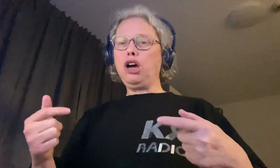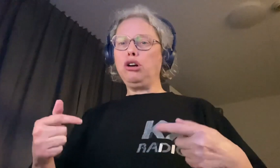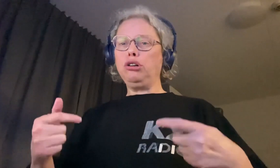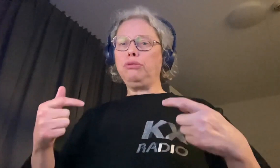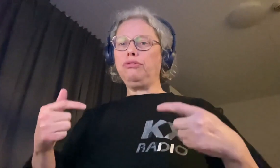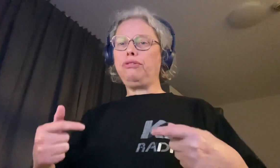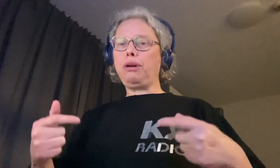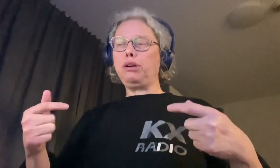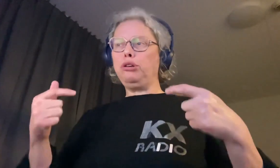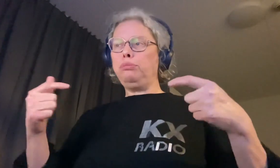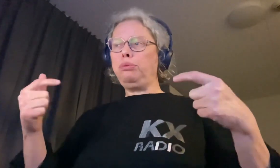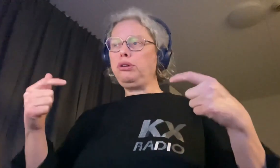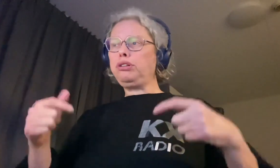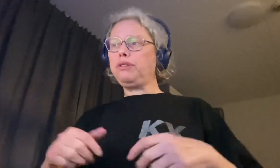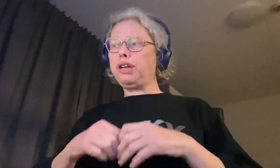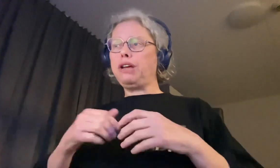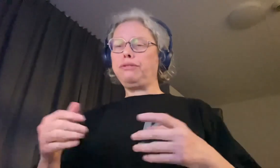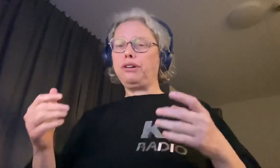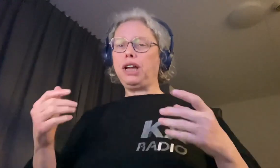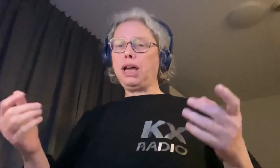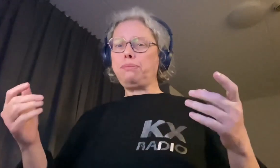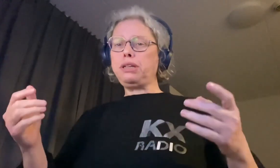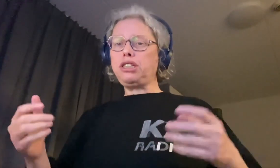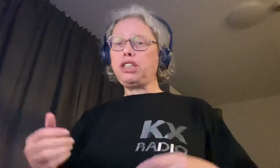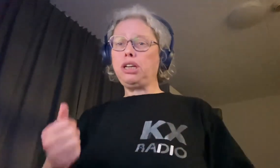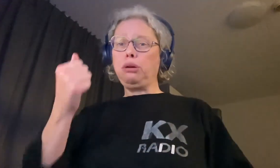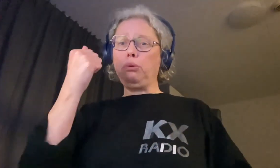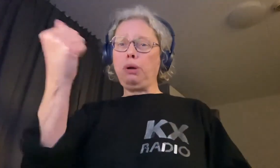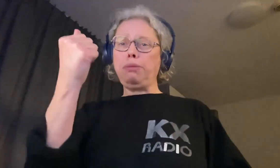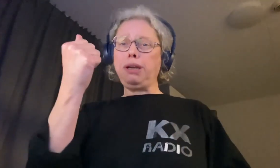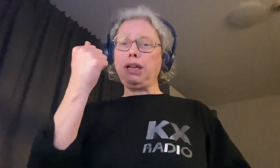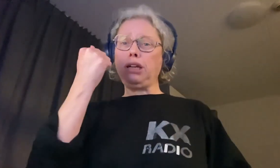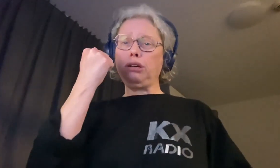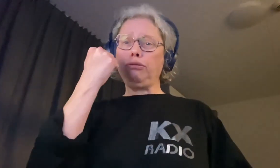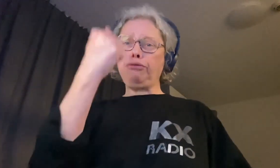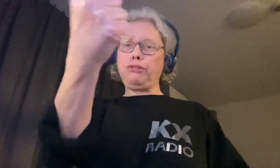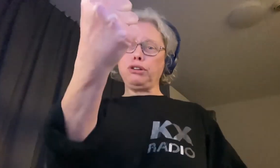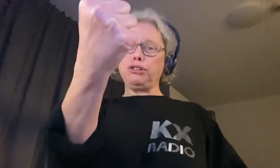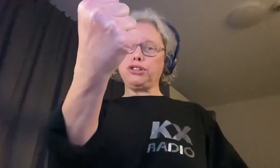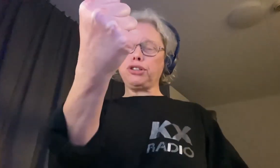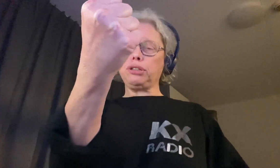known from her birth, whatever happens. Women first.